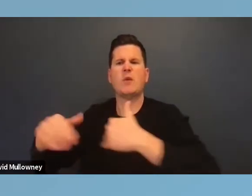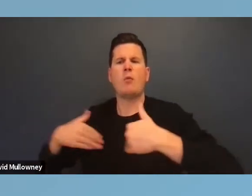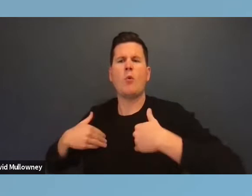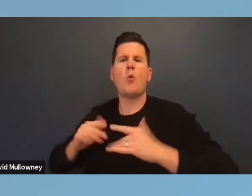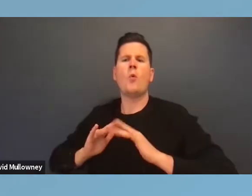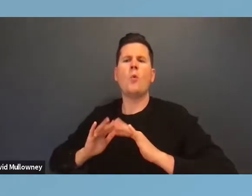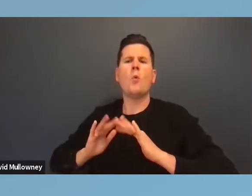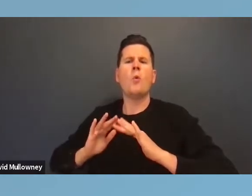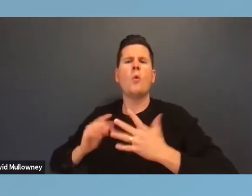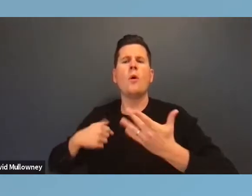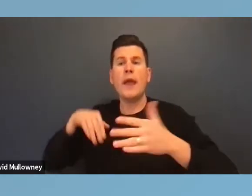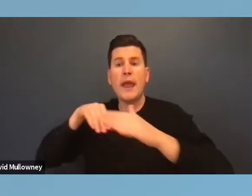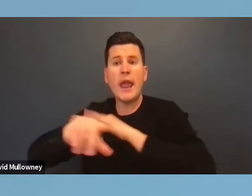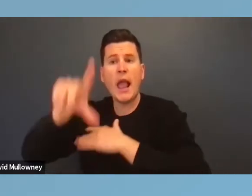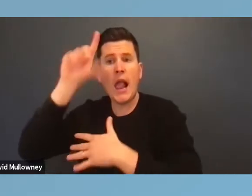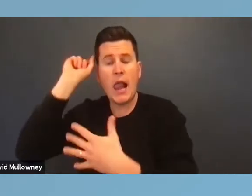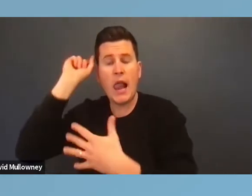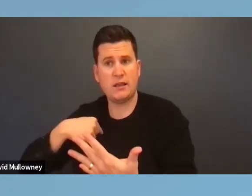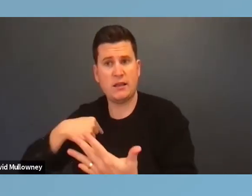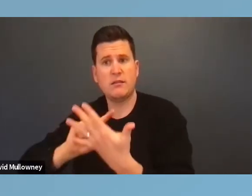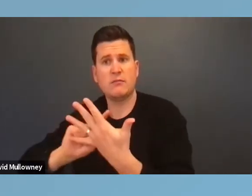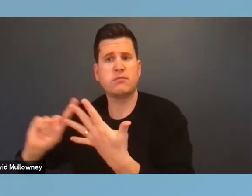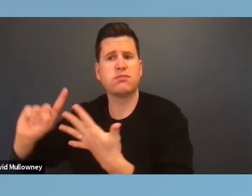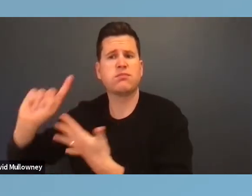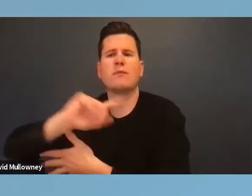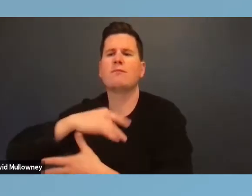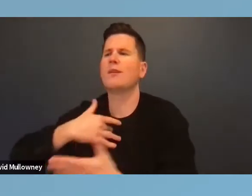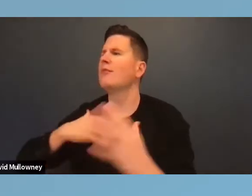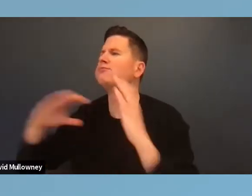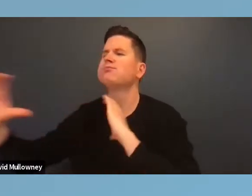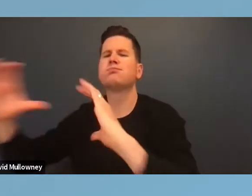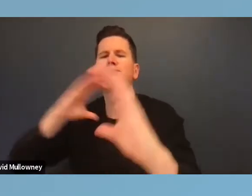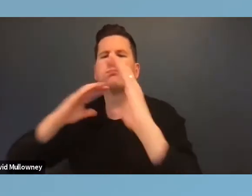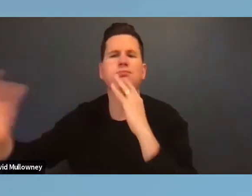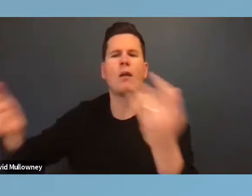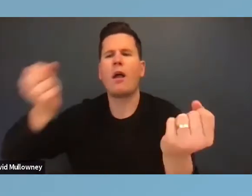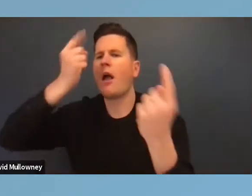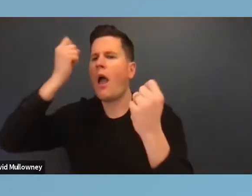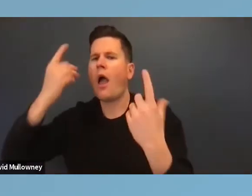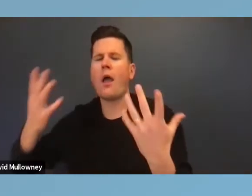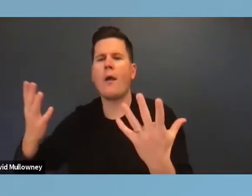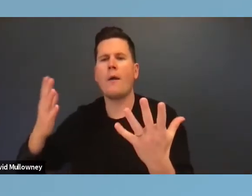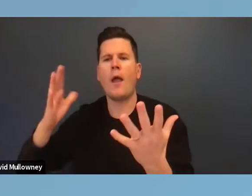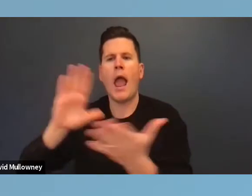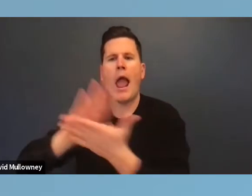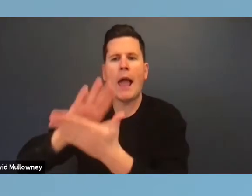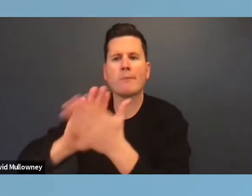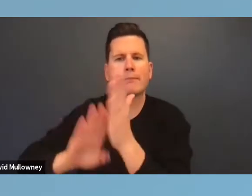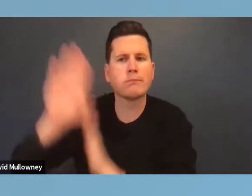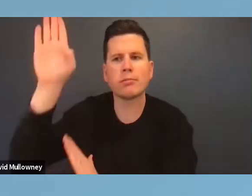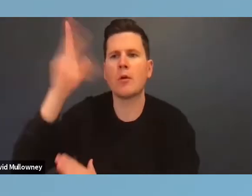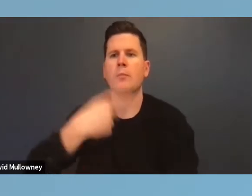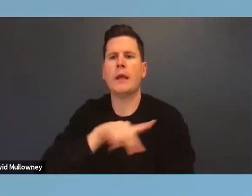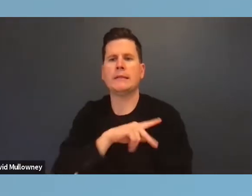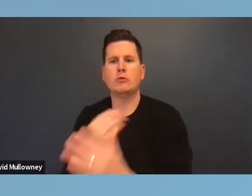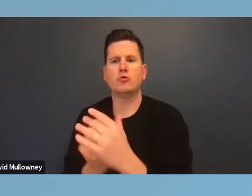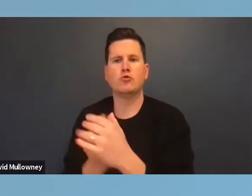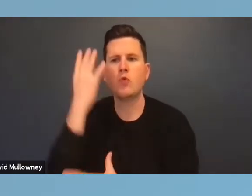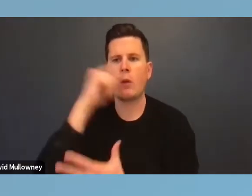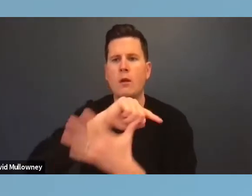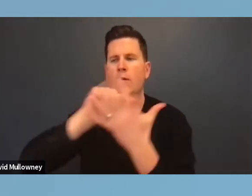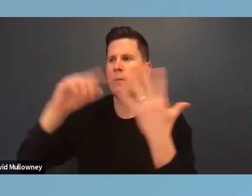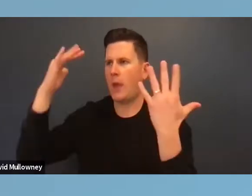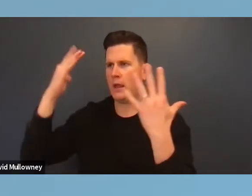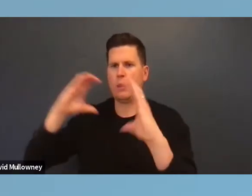And so it is completely accessible at Gallaudet. It is just so easy to be understood. You